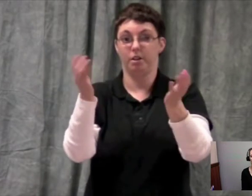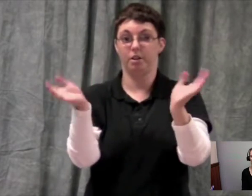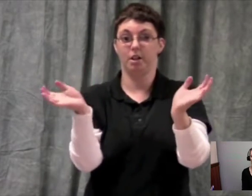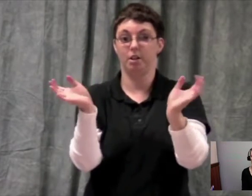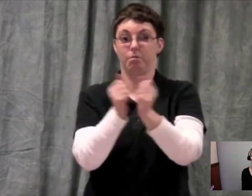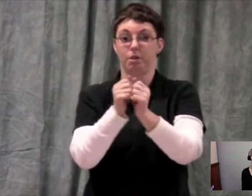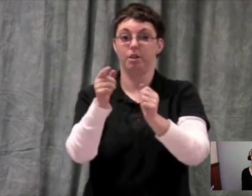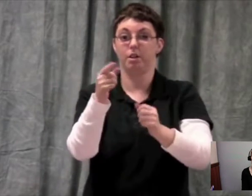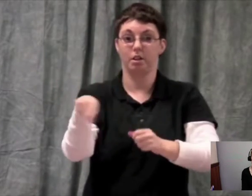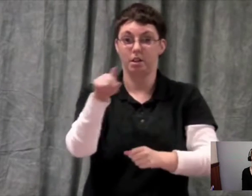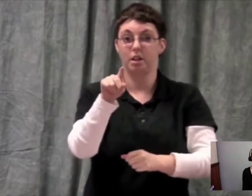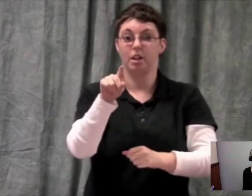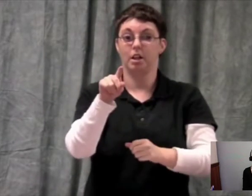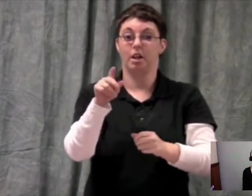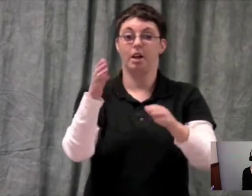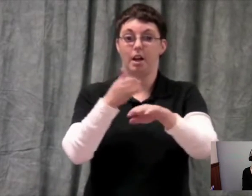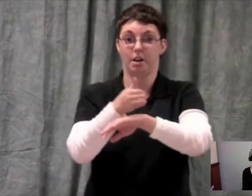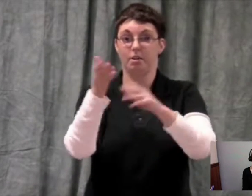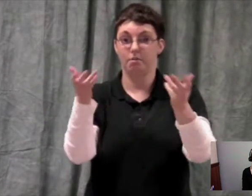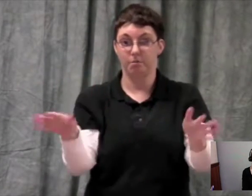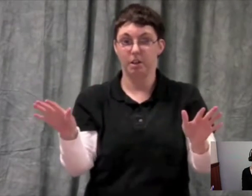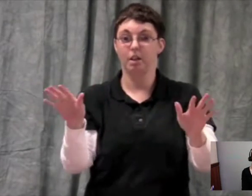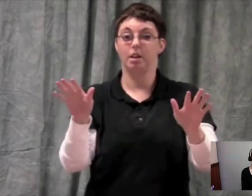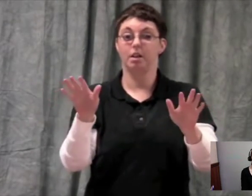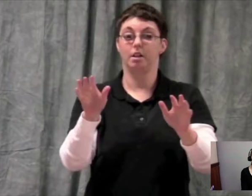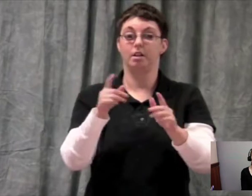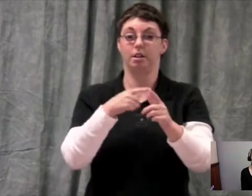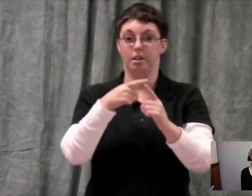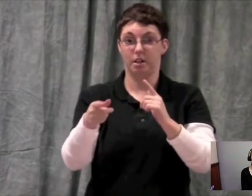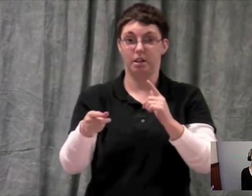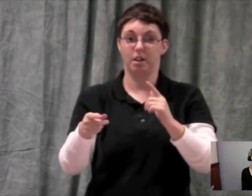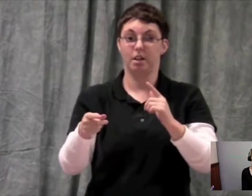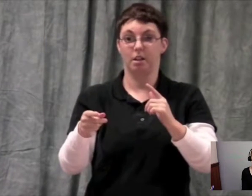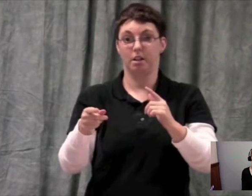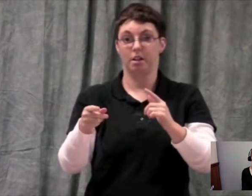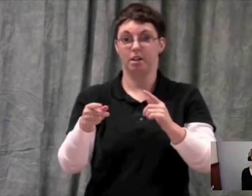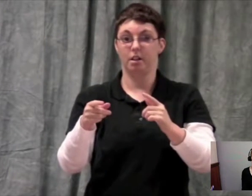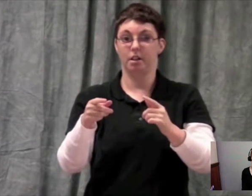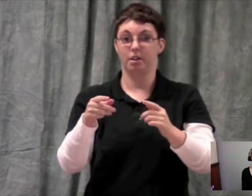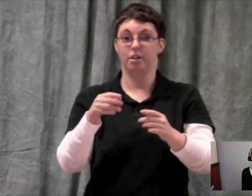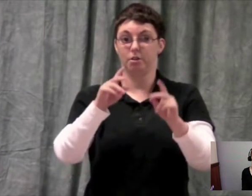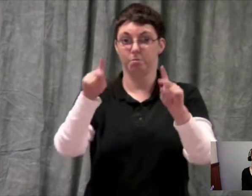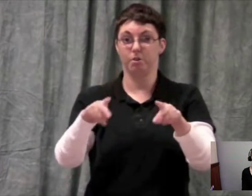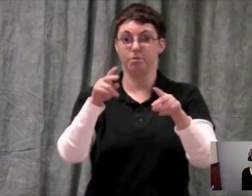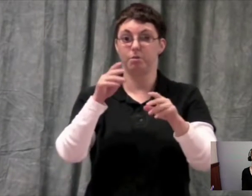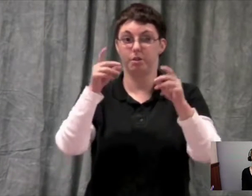know that you are ready to have a conversation. After you are done, it is the deafblind person's